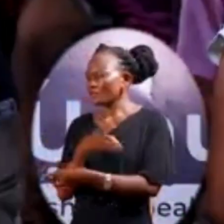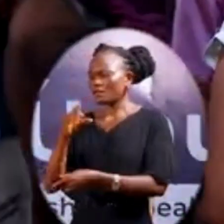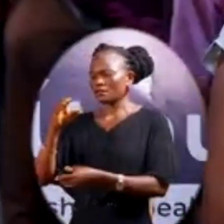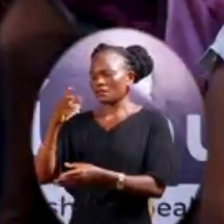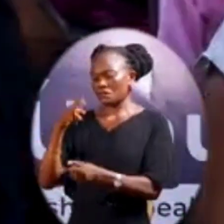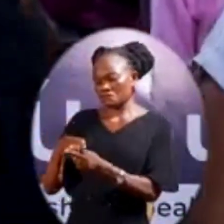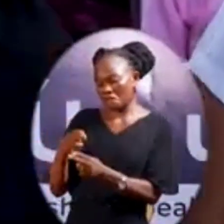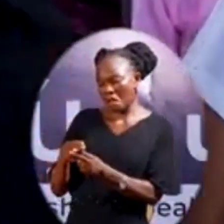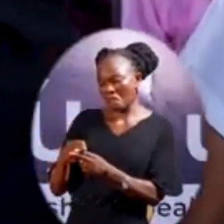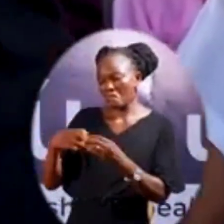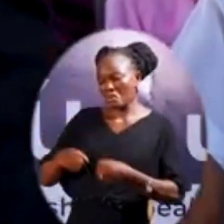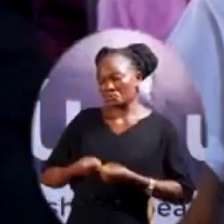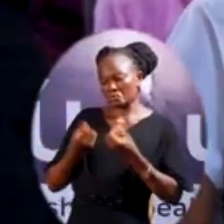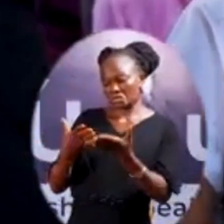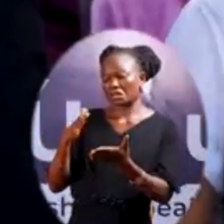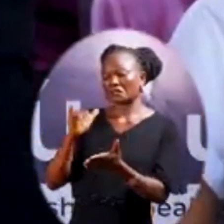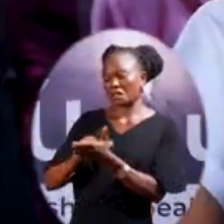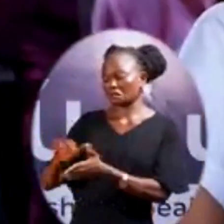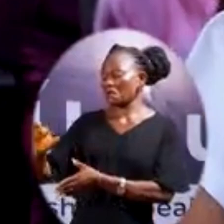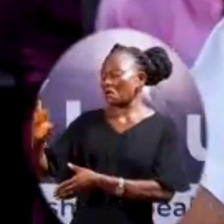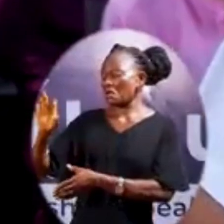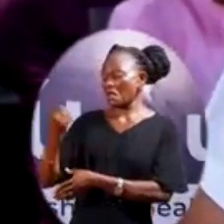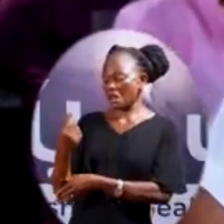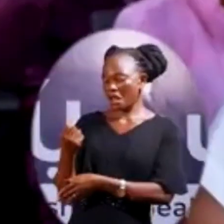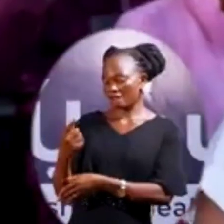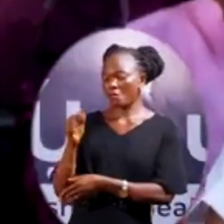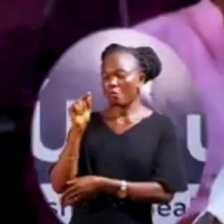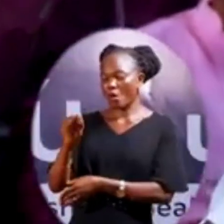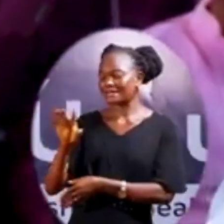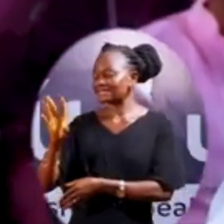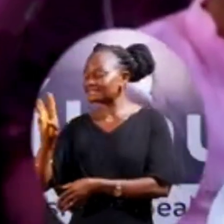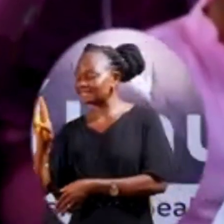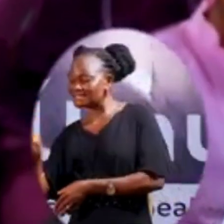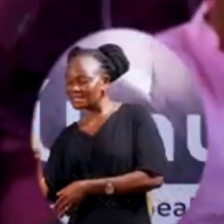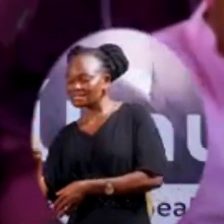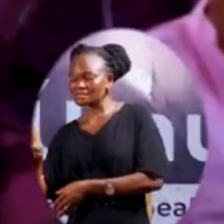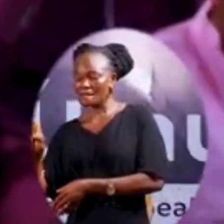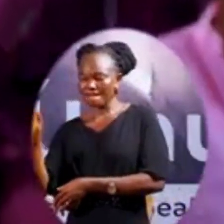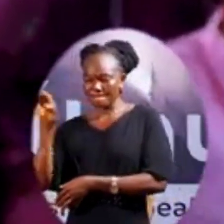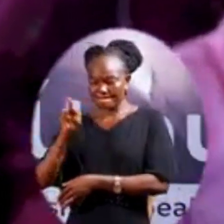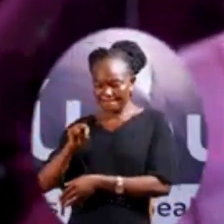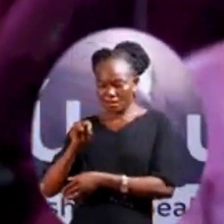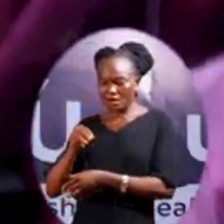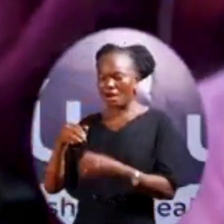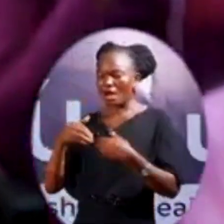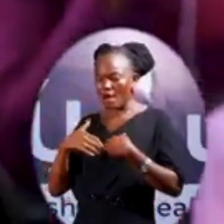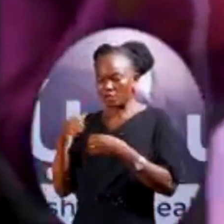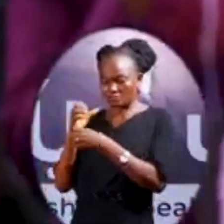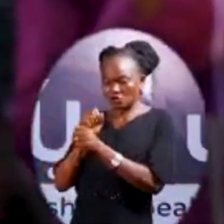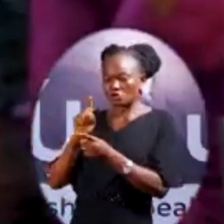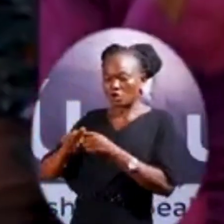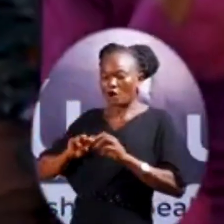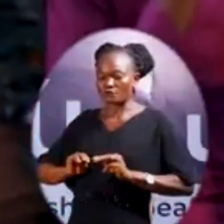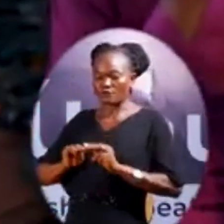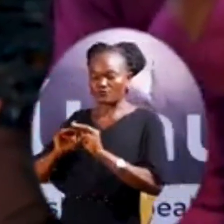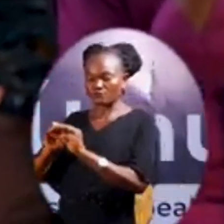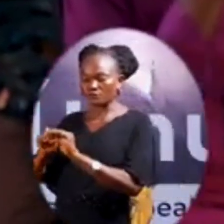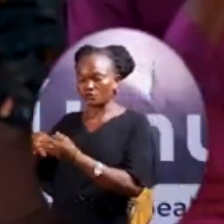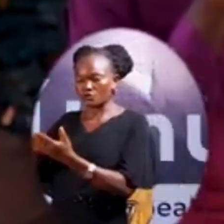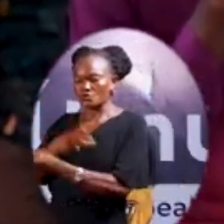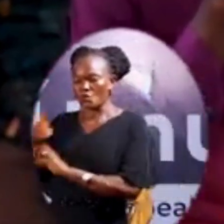Chambers suggests that about 11.6 million people were estimated to have been shipped to the New World